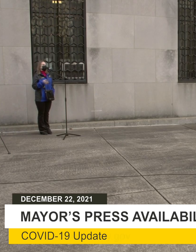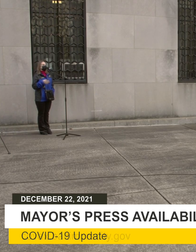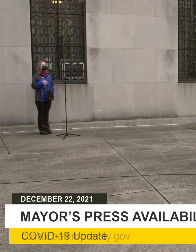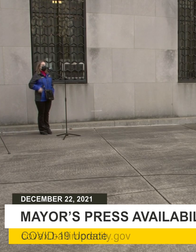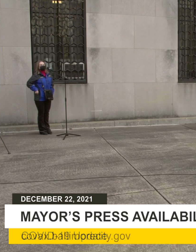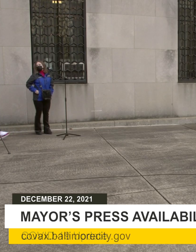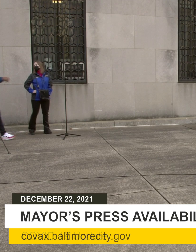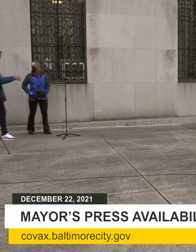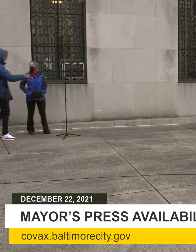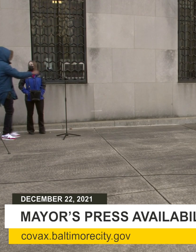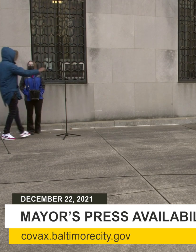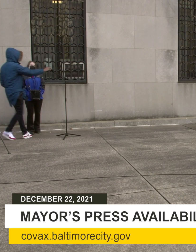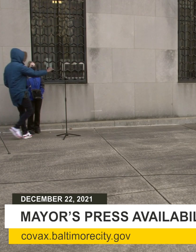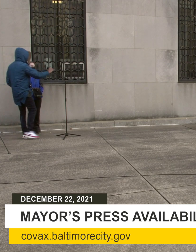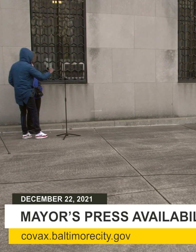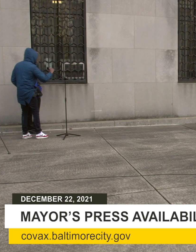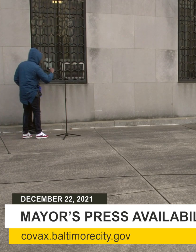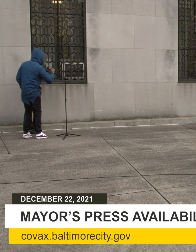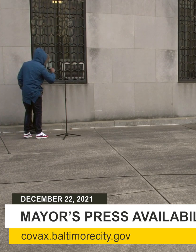Oh, 1 second, man.